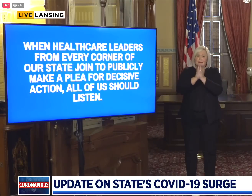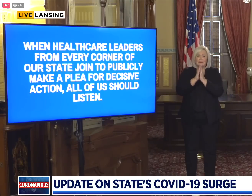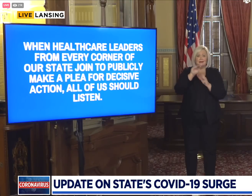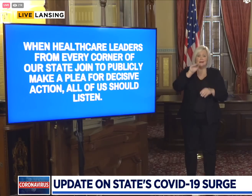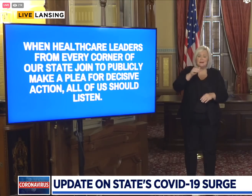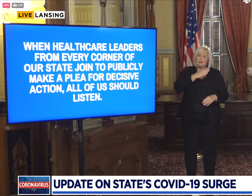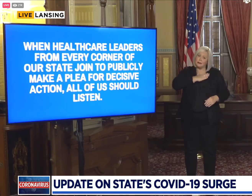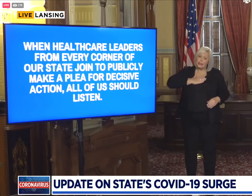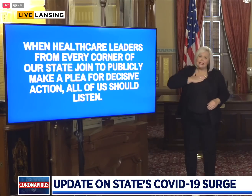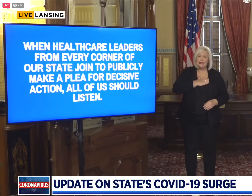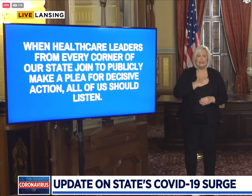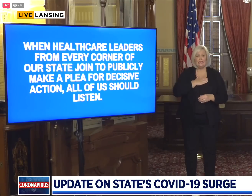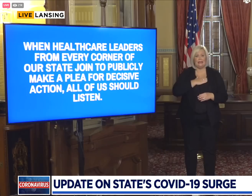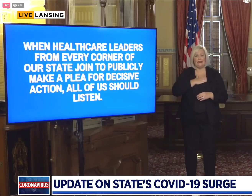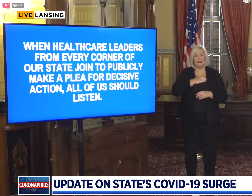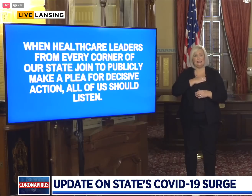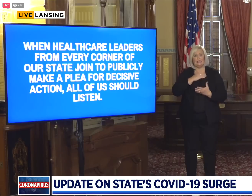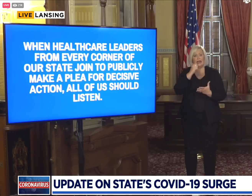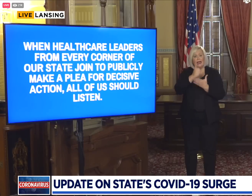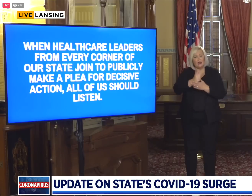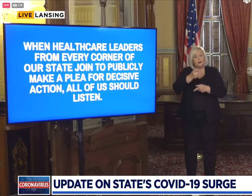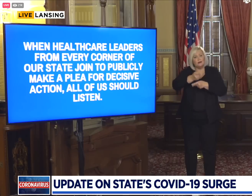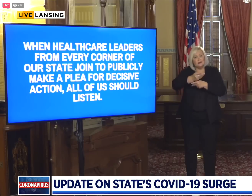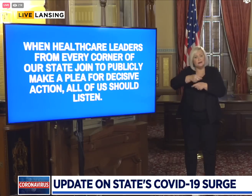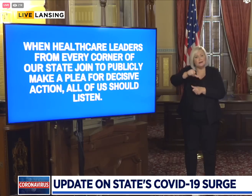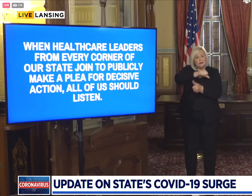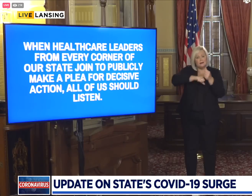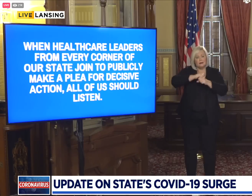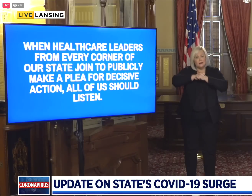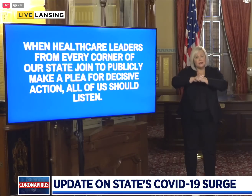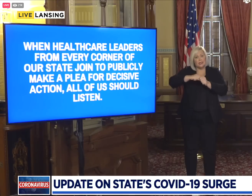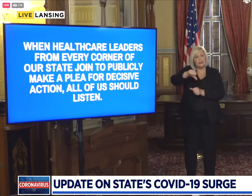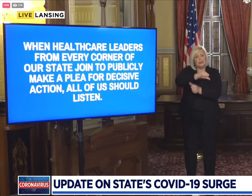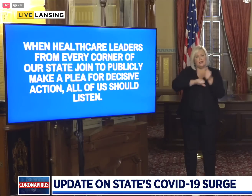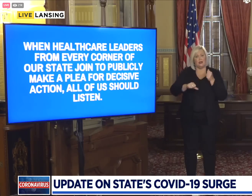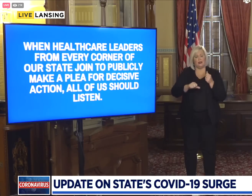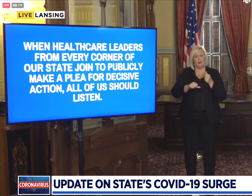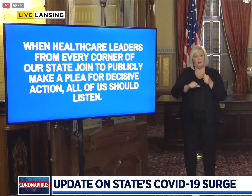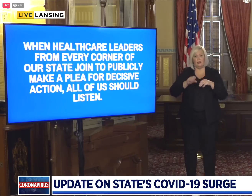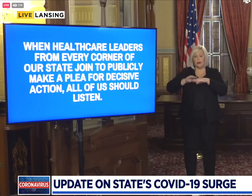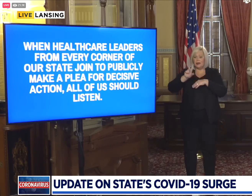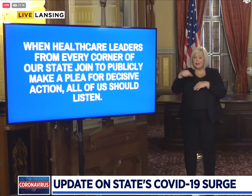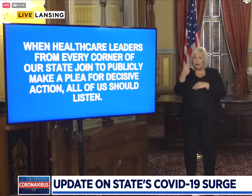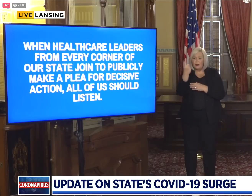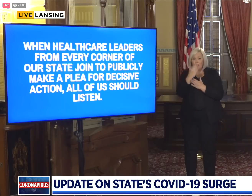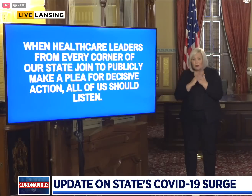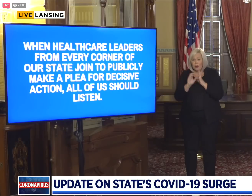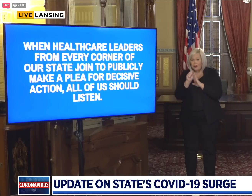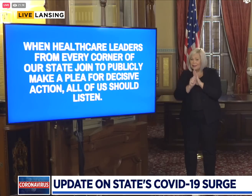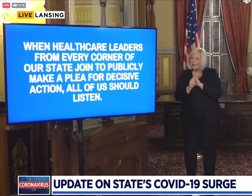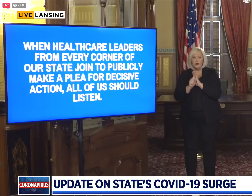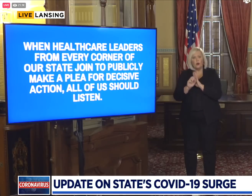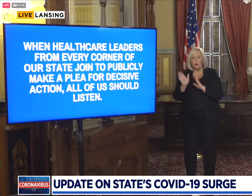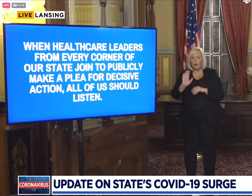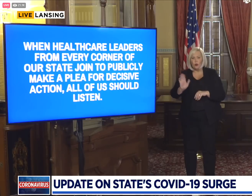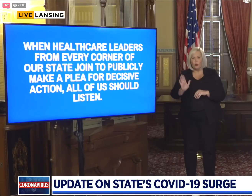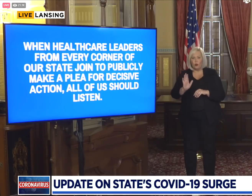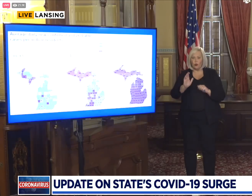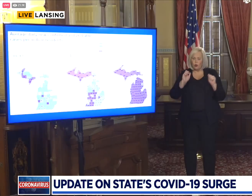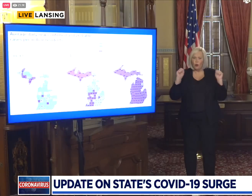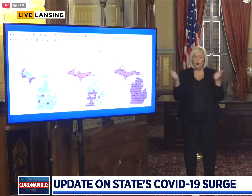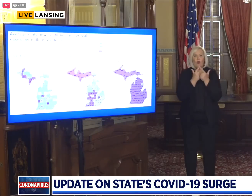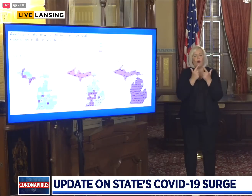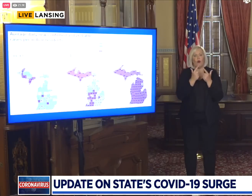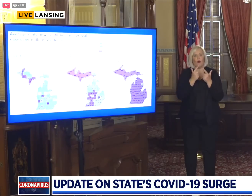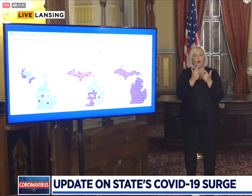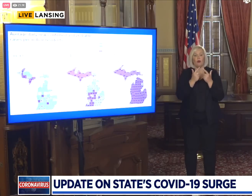listening. This virus isn't just a problem in one part of our state. Right now, rural Michigan is getting